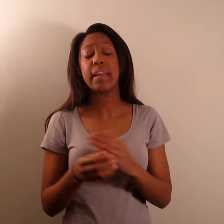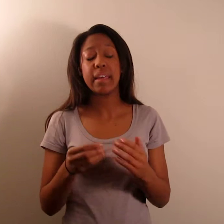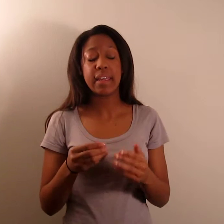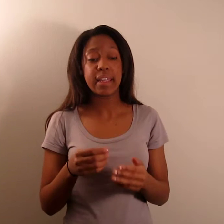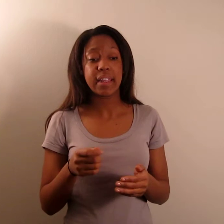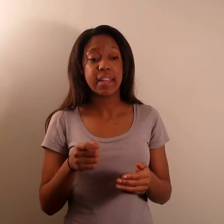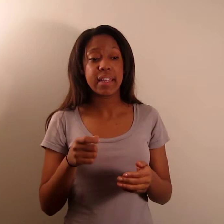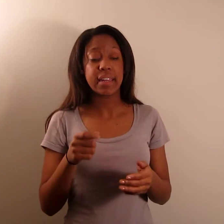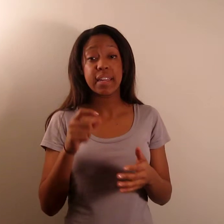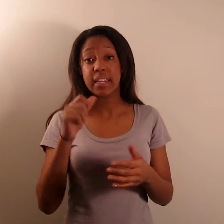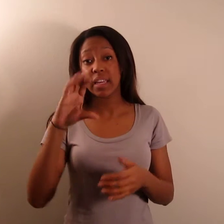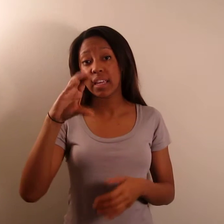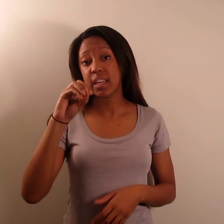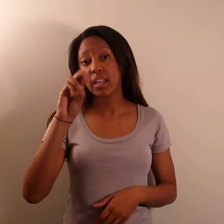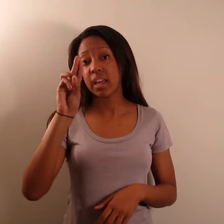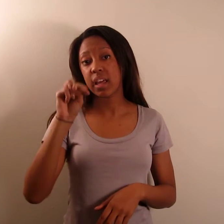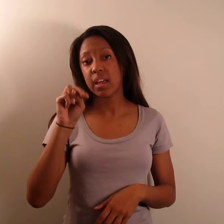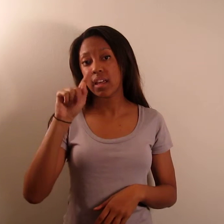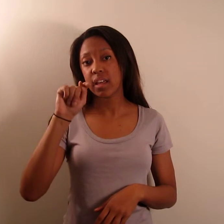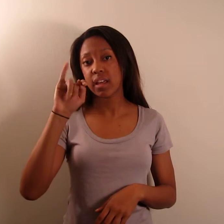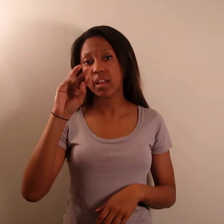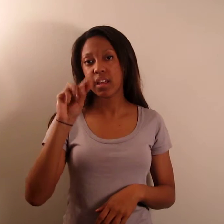or fabric, a thread.